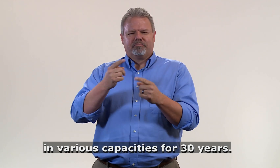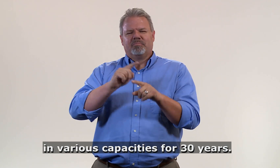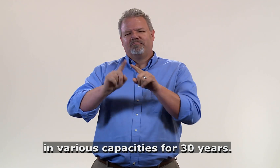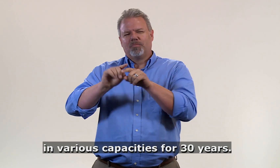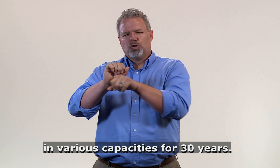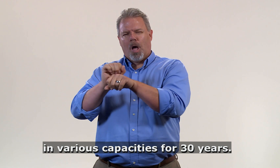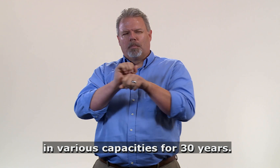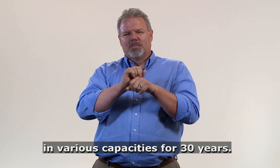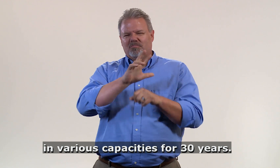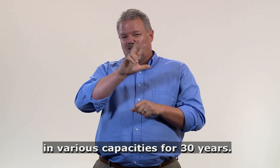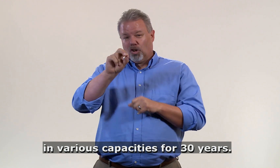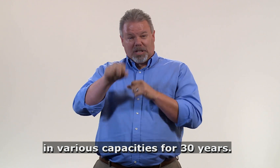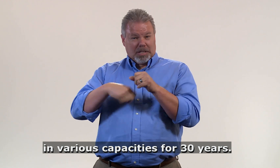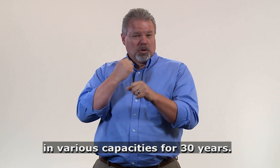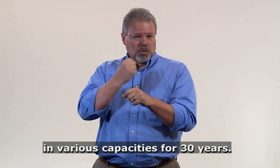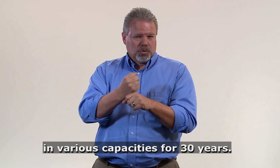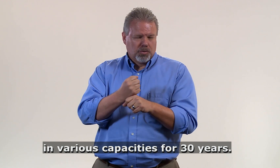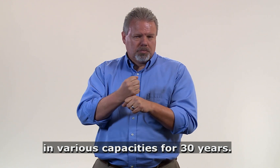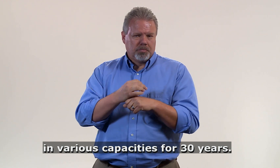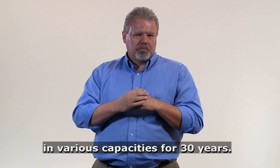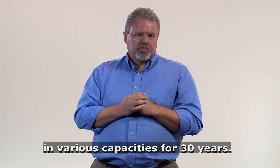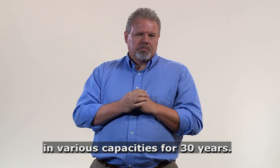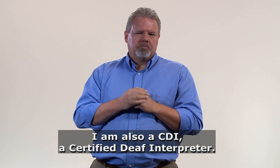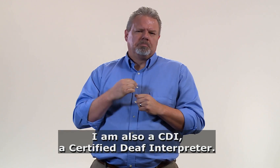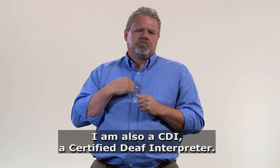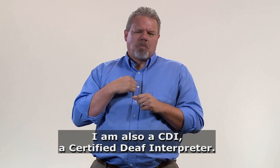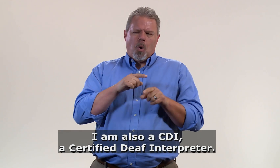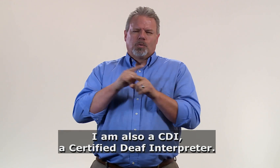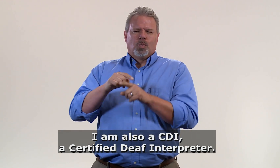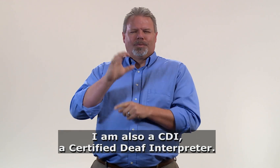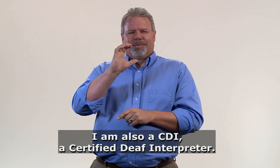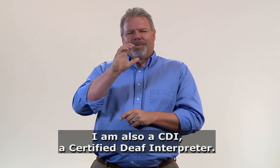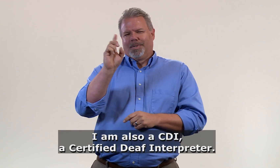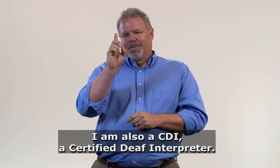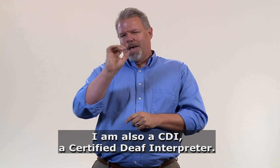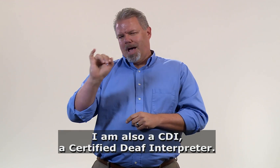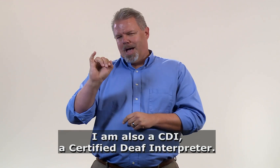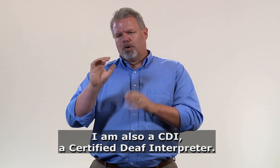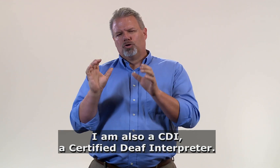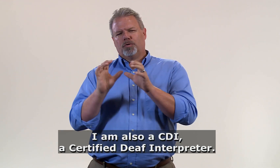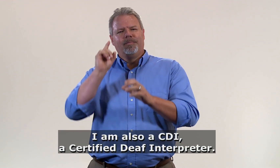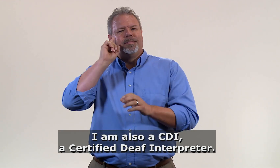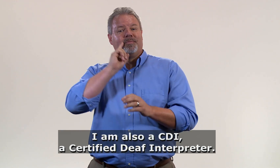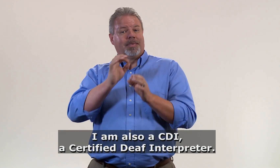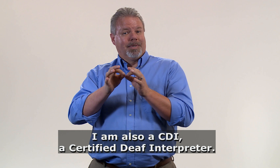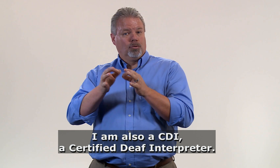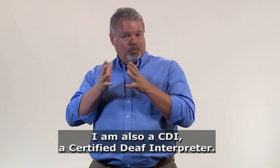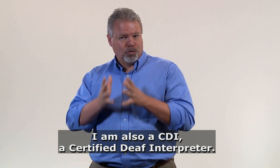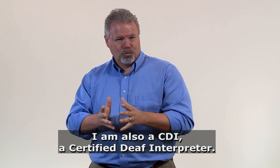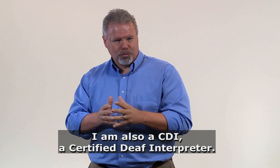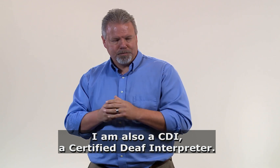in various capacities for 30 years. I am also a CDI, a certified deaf